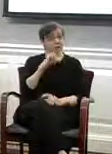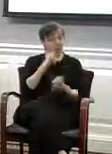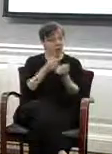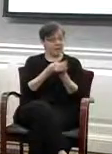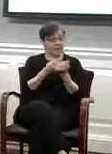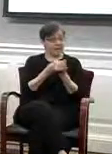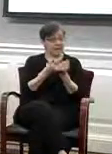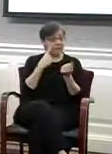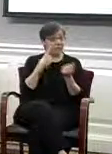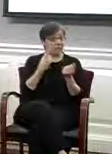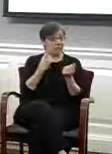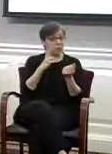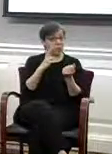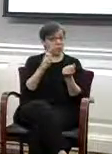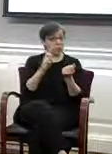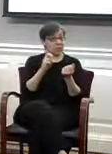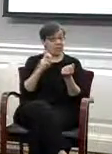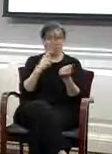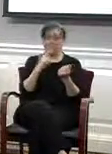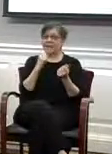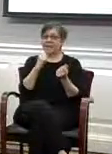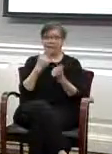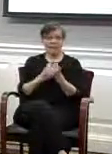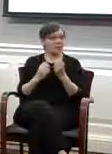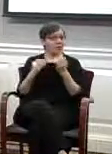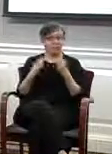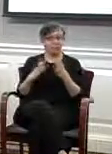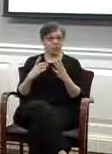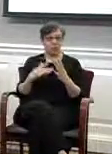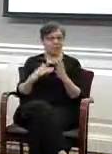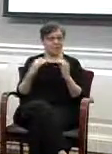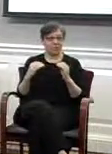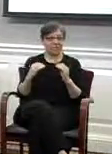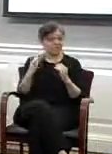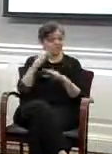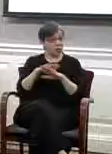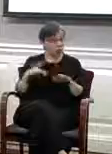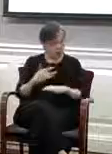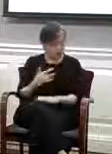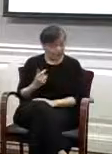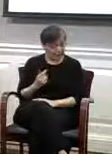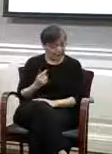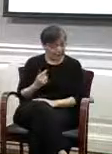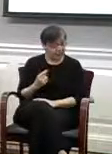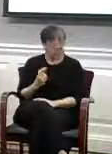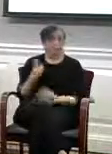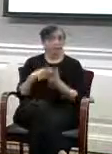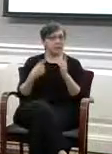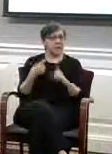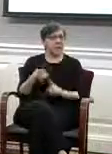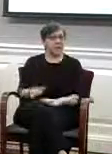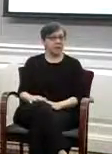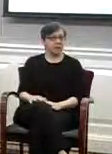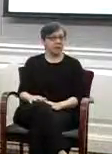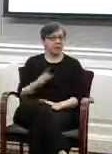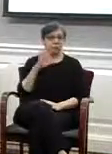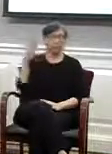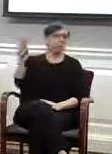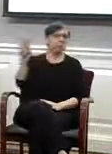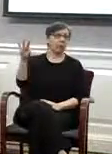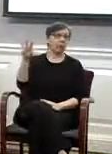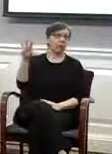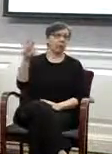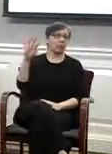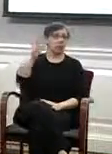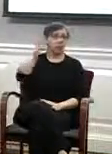rights education that believe not every teacher should teach it, because if they don't feel it, it's something that's just on paper, it's in their sort of ideology, and